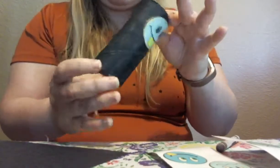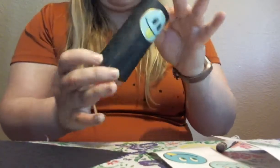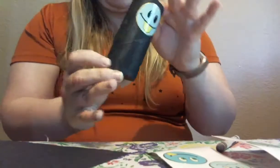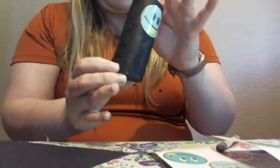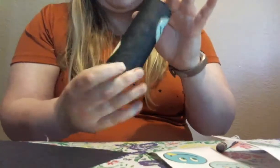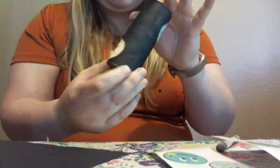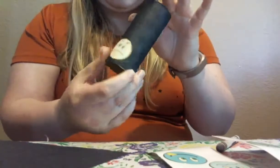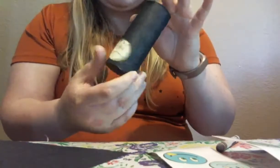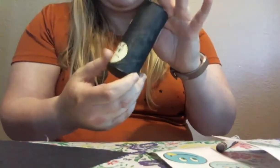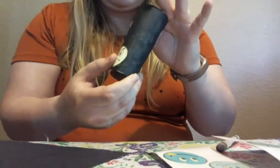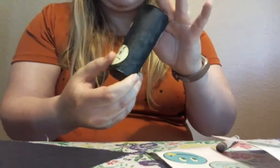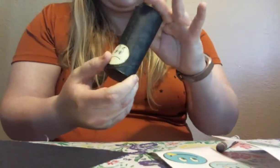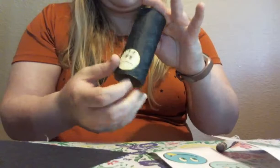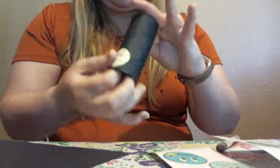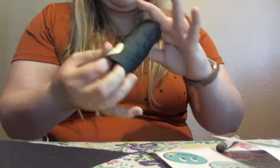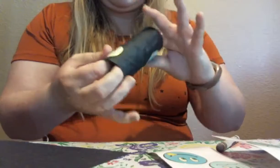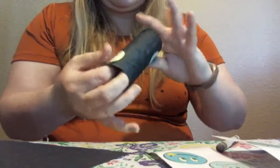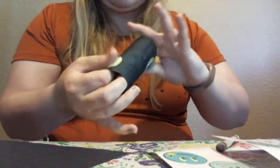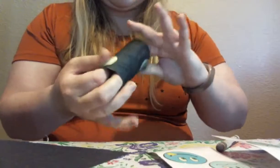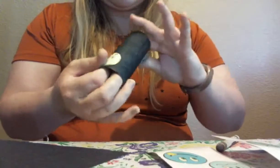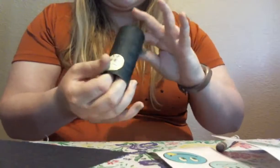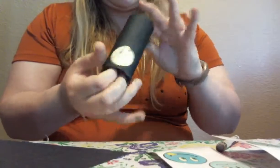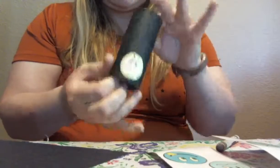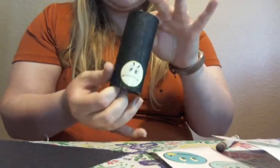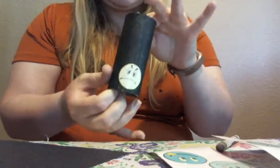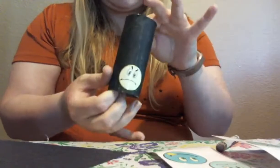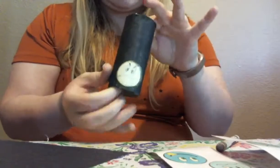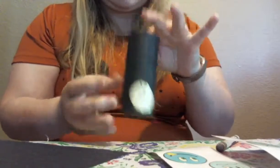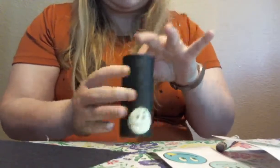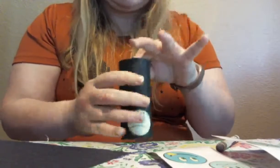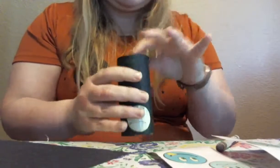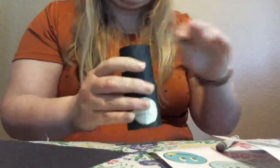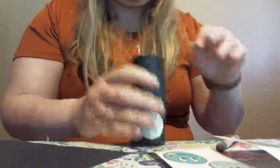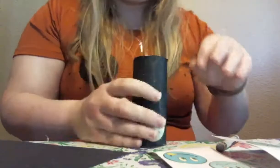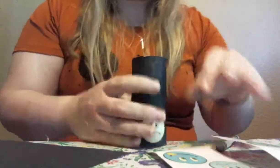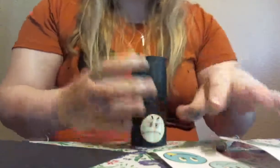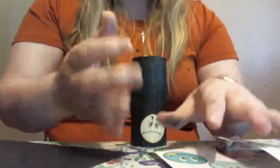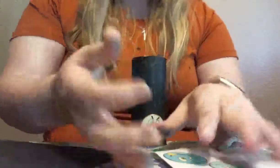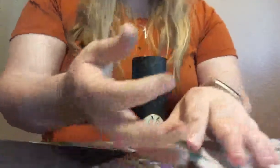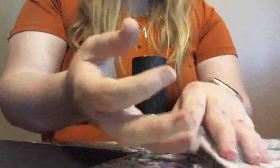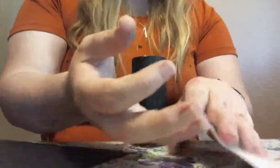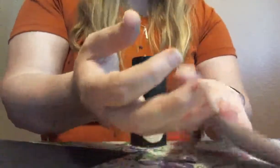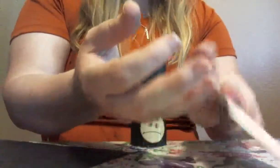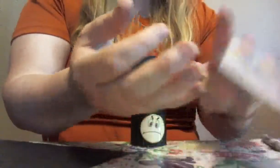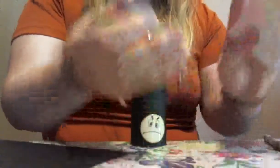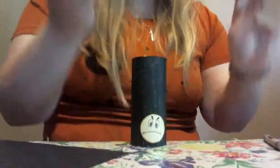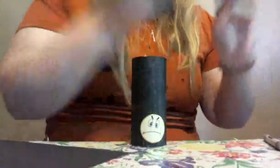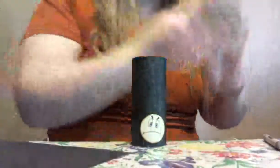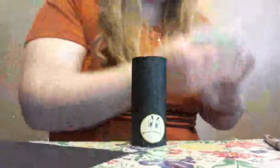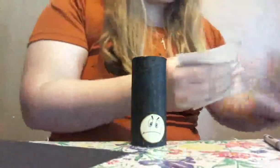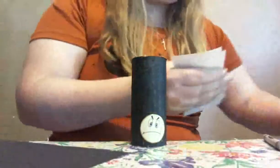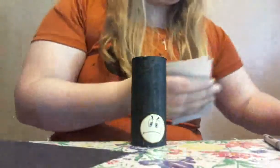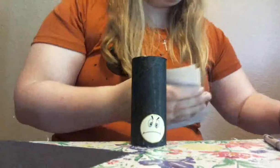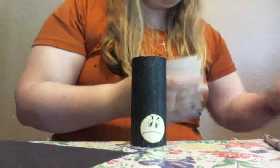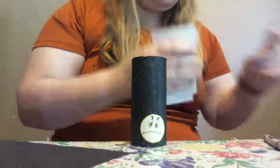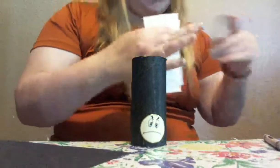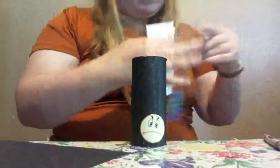So I have my two glow-in-the-dark stickers on here. Now I'm going to put those back in